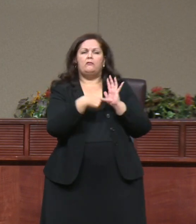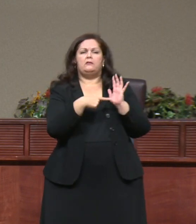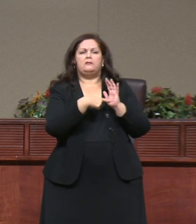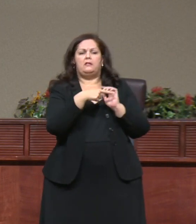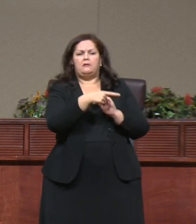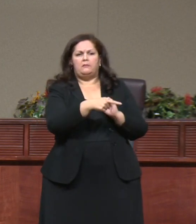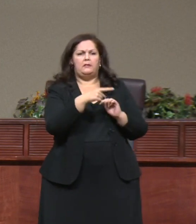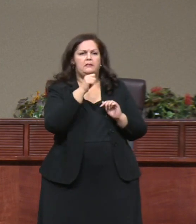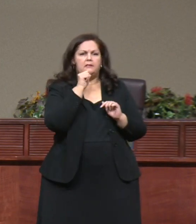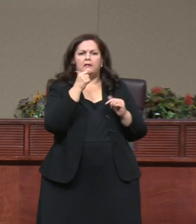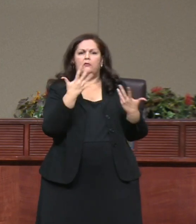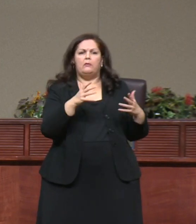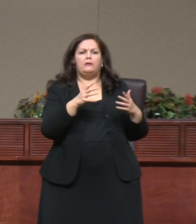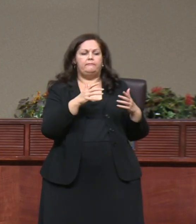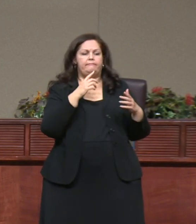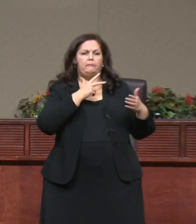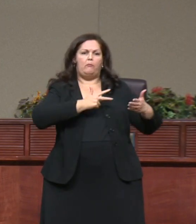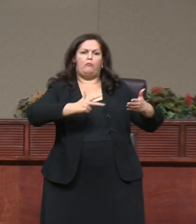have tailgating parties,